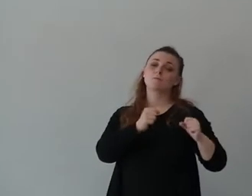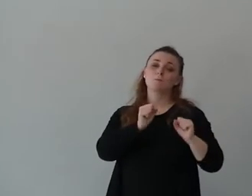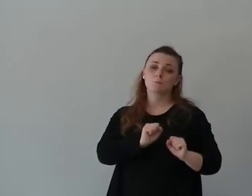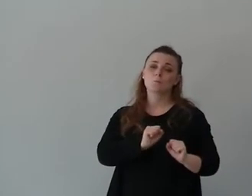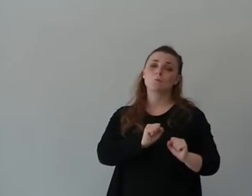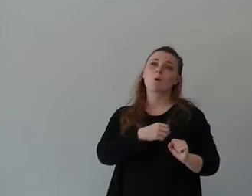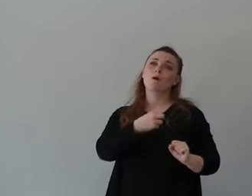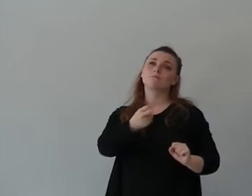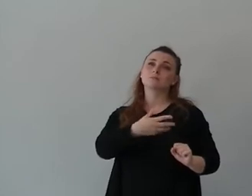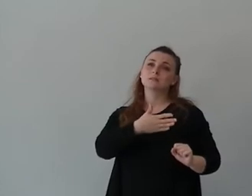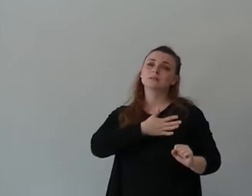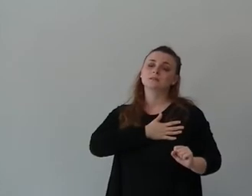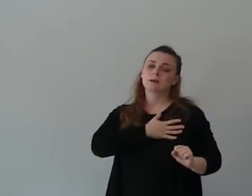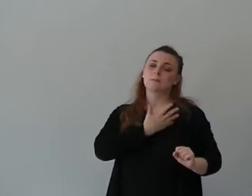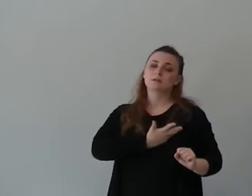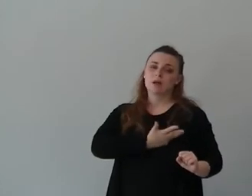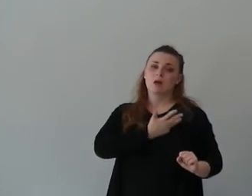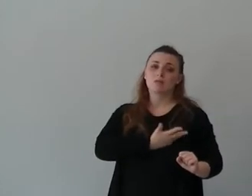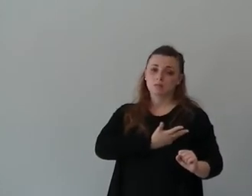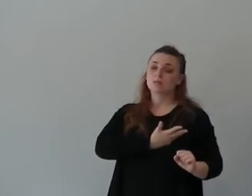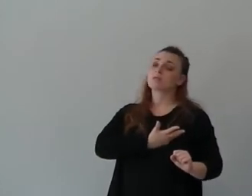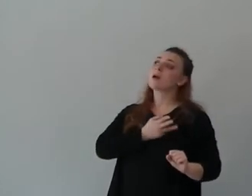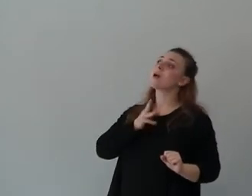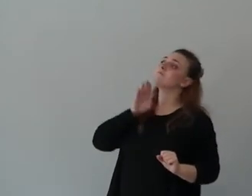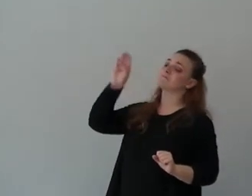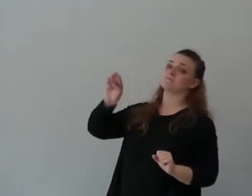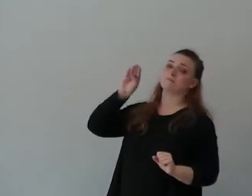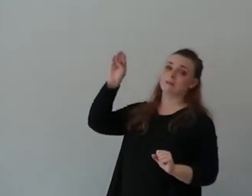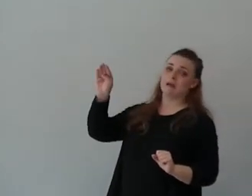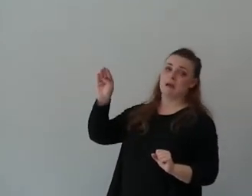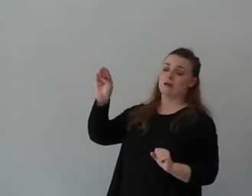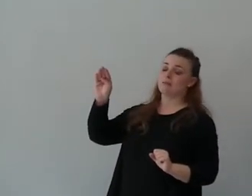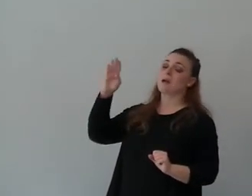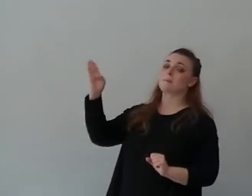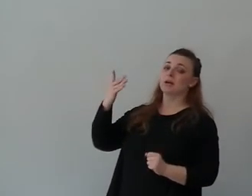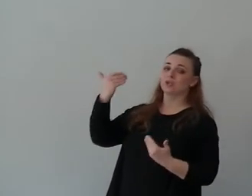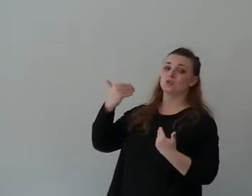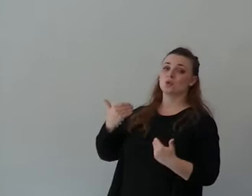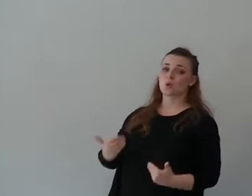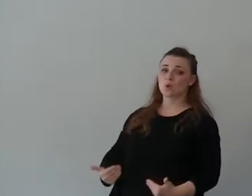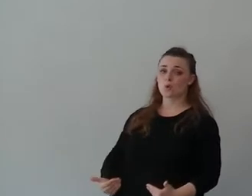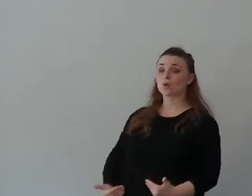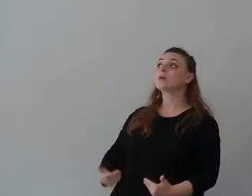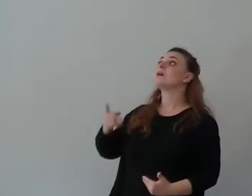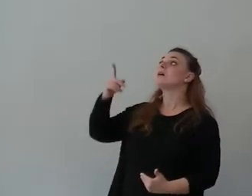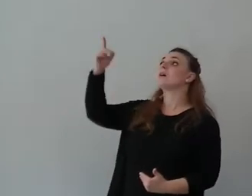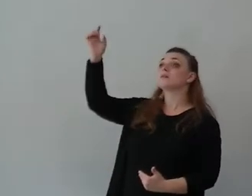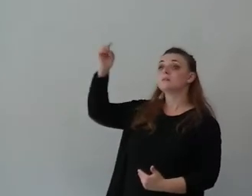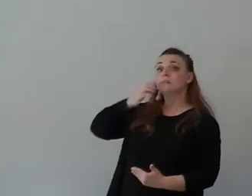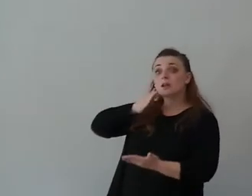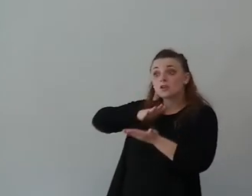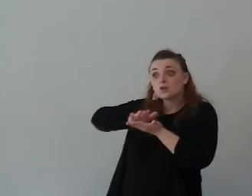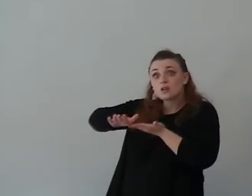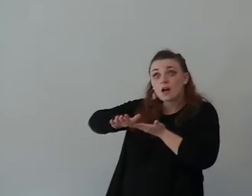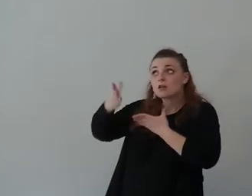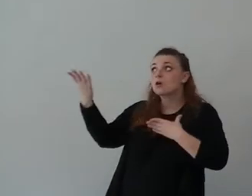Holy Spirit will be a part of your life. E lo Spirito Santo farà parte della tua vita. Which you can't see when you look at